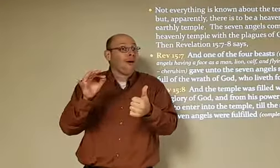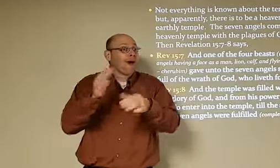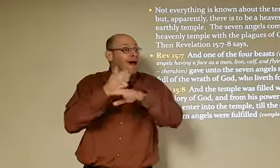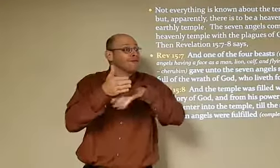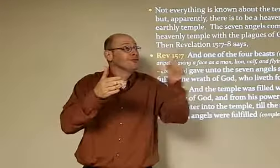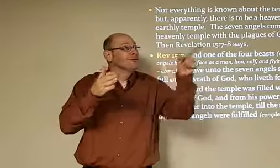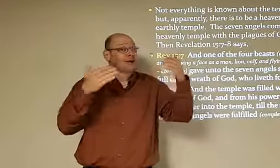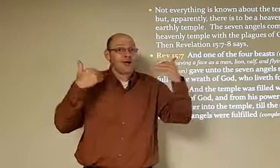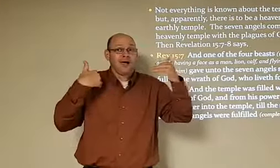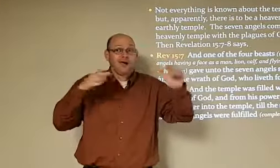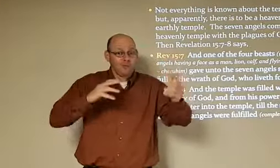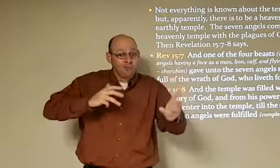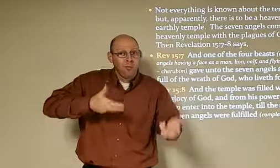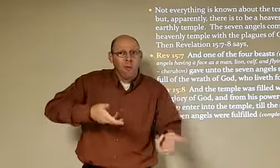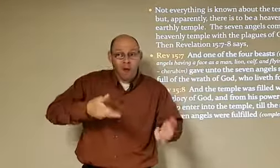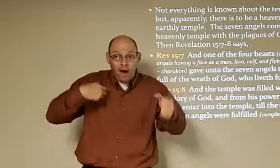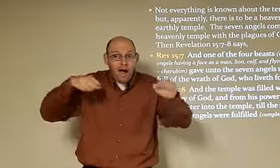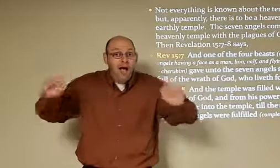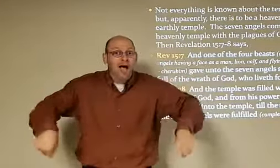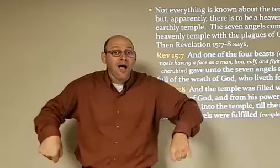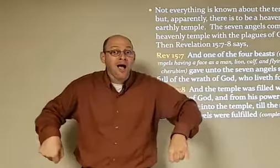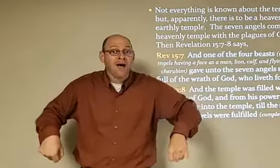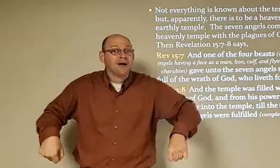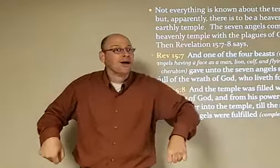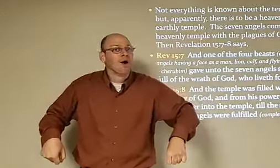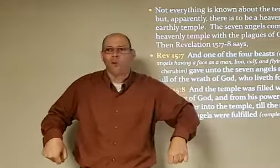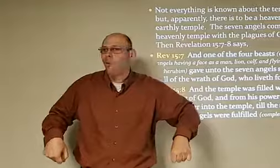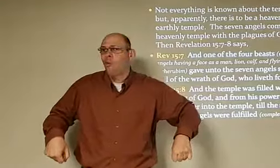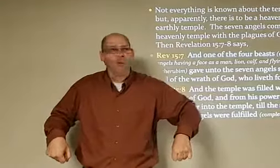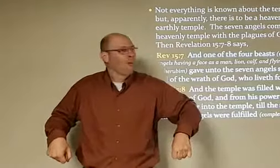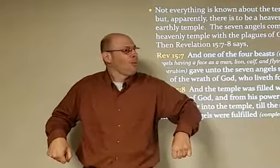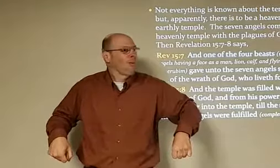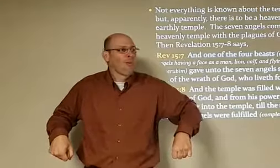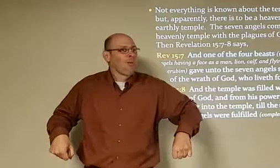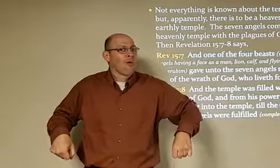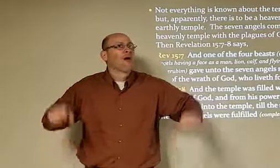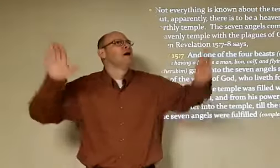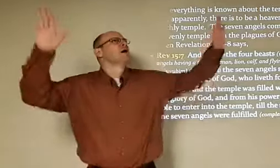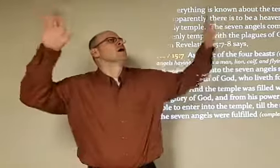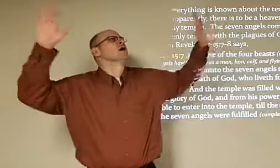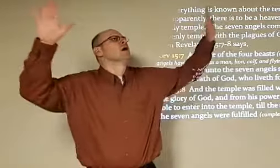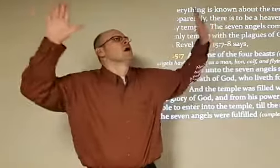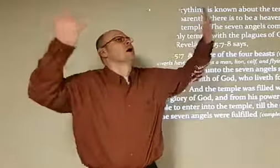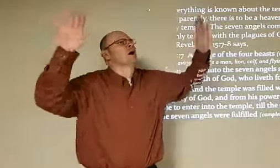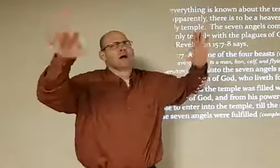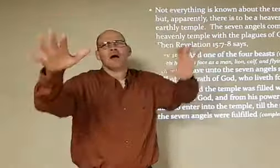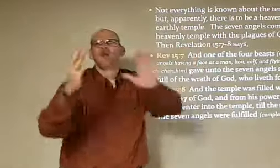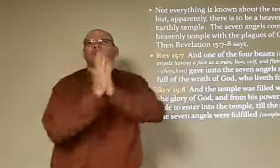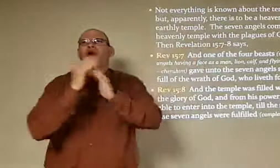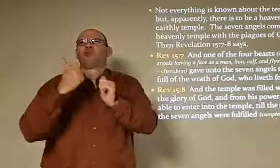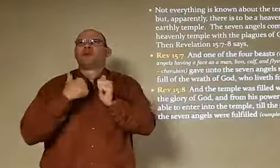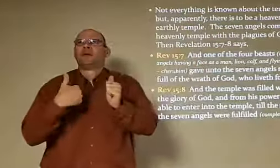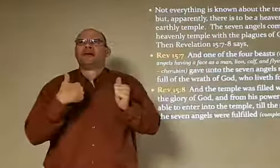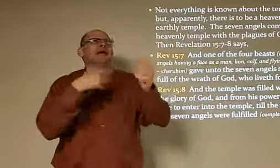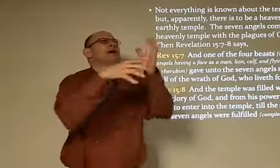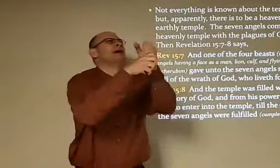You don't have the Holy Ghost. When the wrath is poured out, it's too late. Oh, but God, so